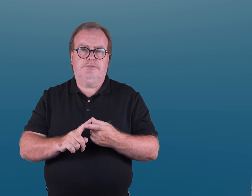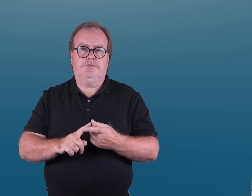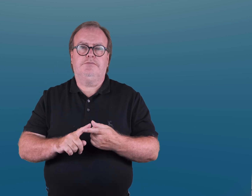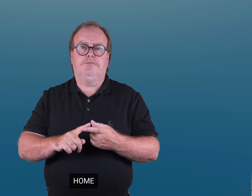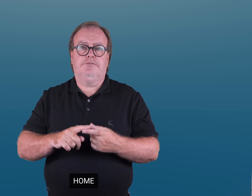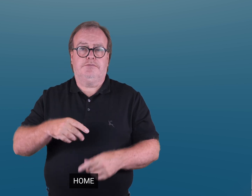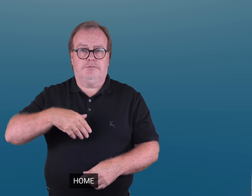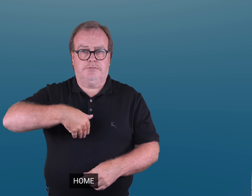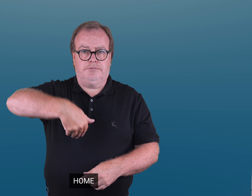Home.